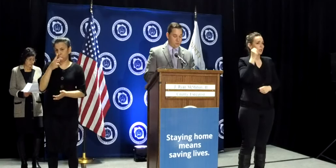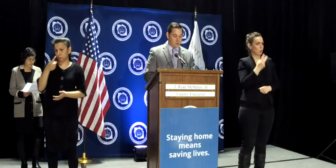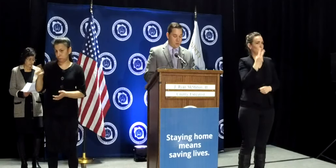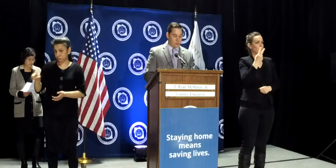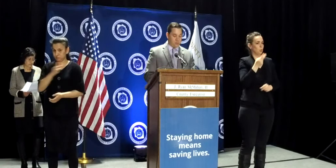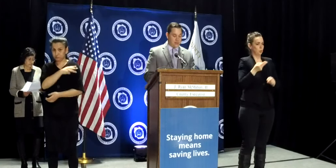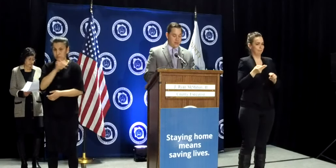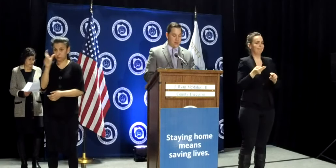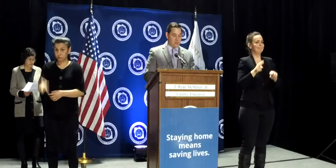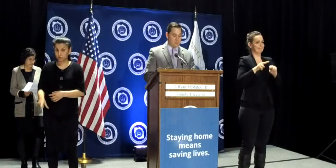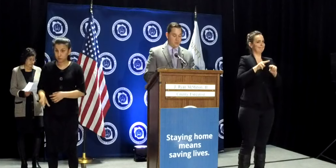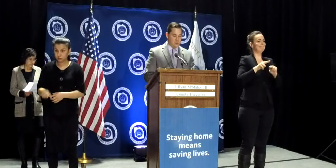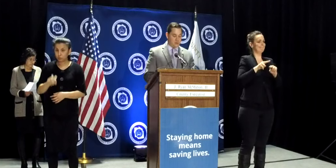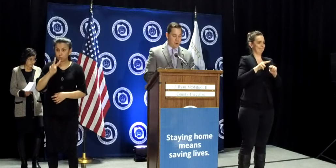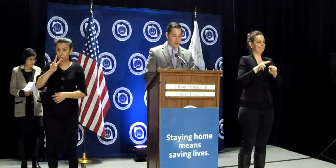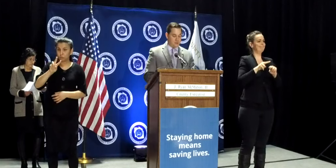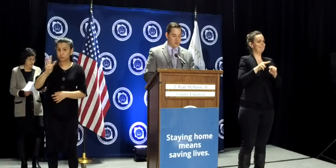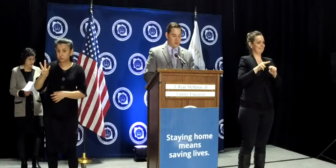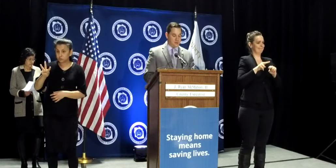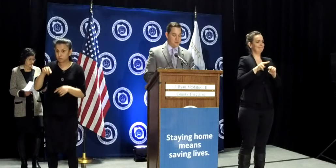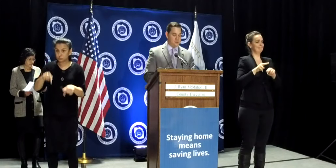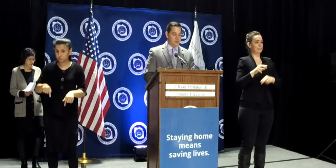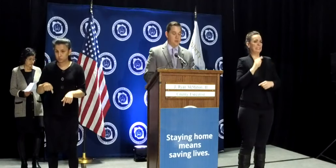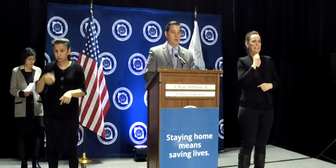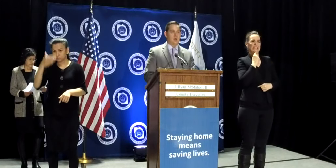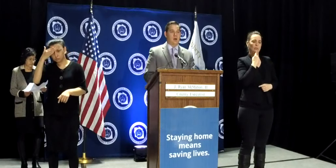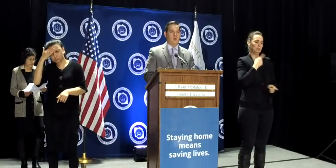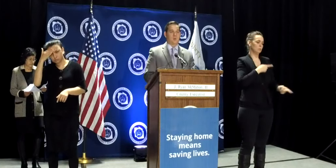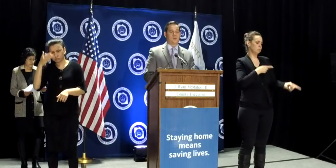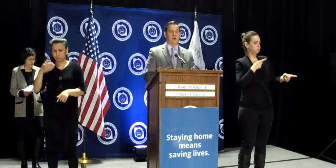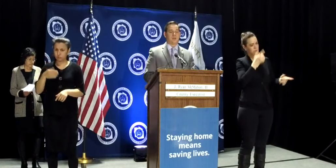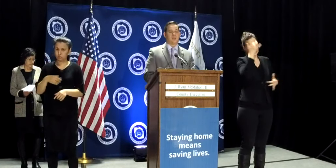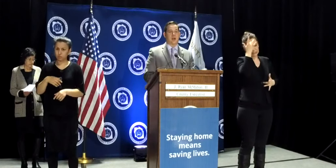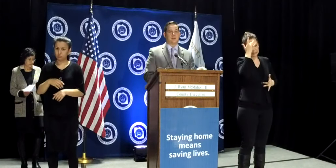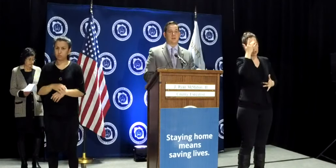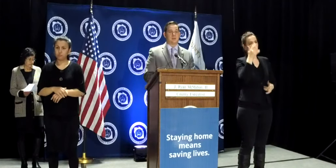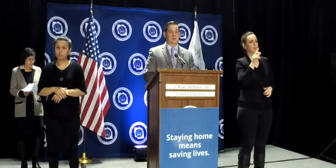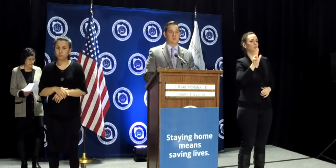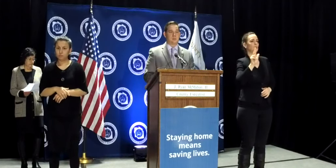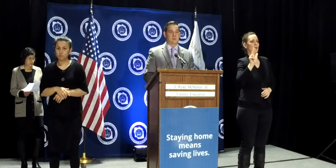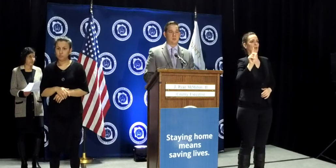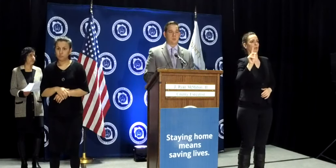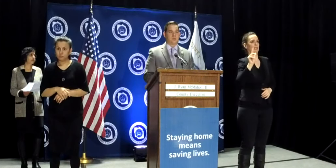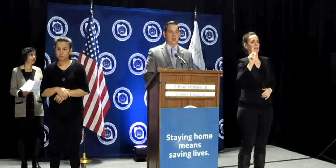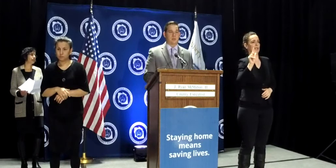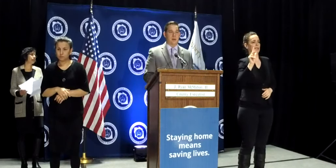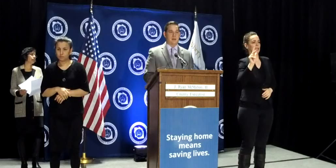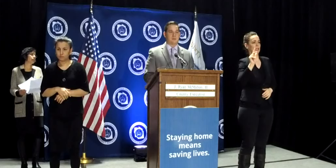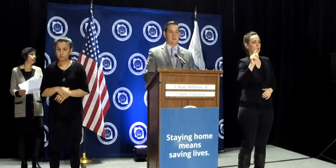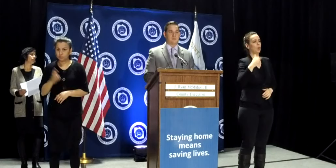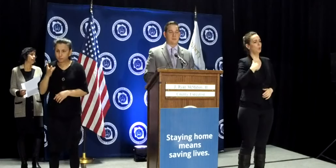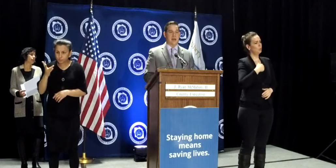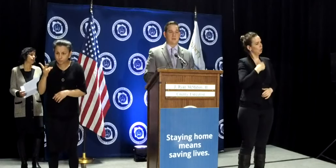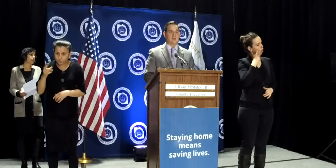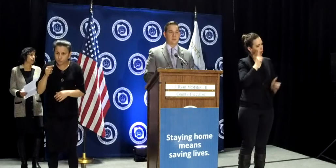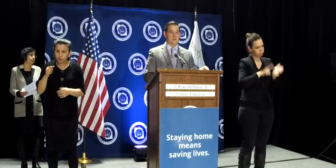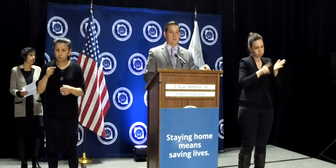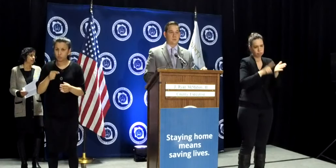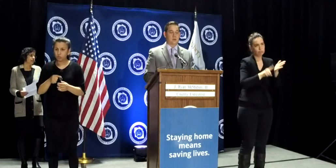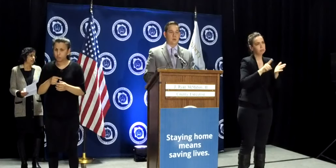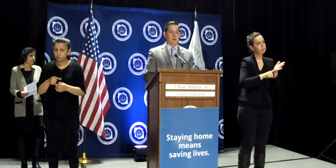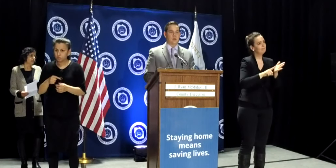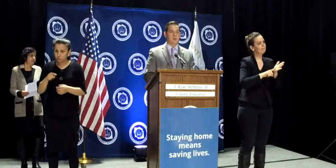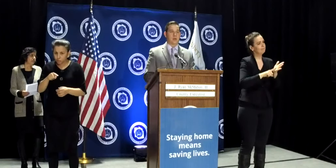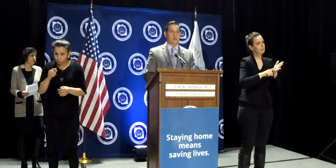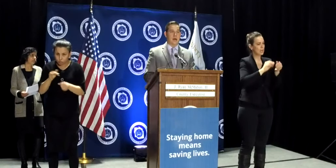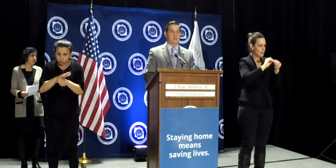critical, representing 8% of our active cases. We're starting to track these, just like we're tracking positives and active cases.